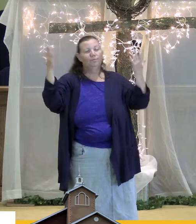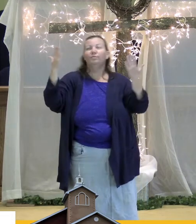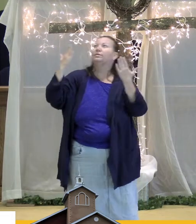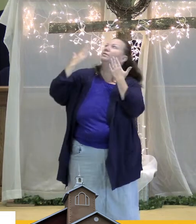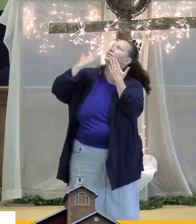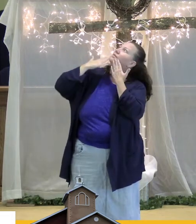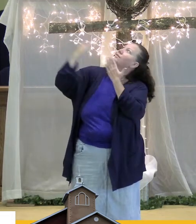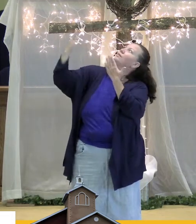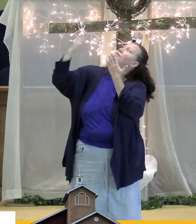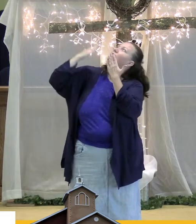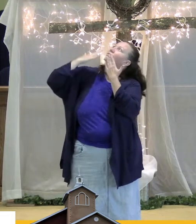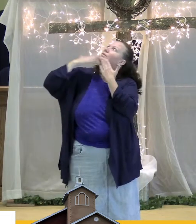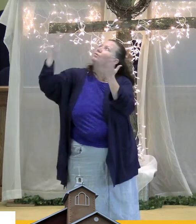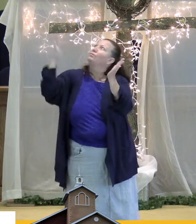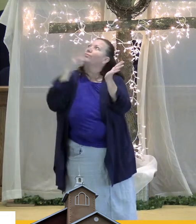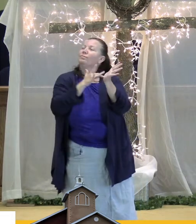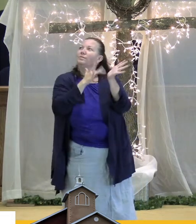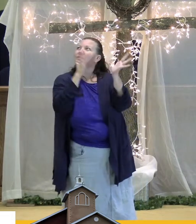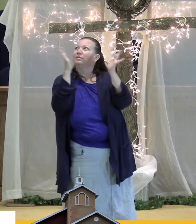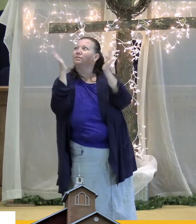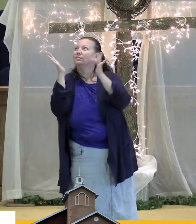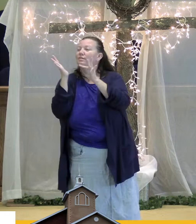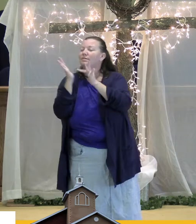Hallelujah. Thank you, Jesus.